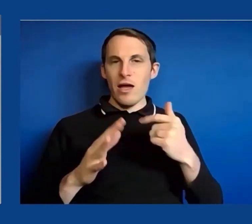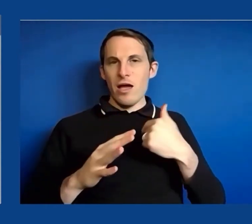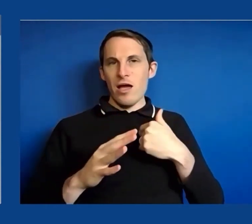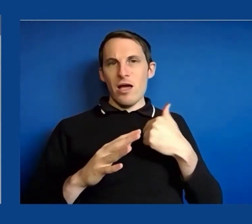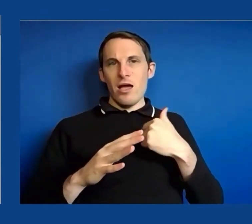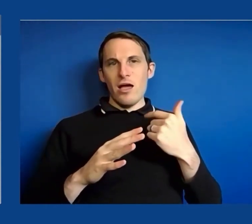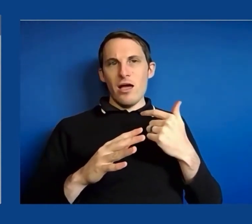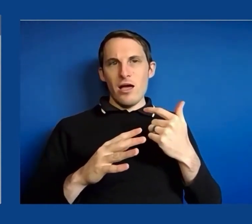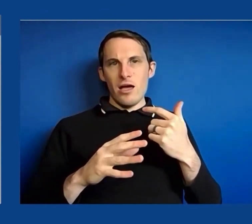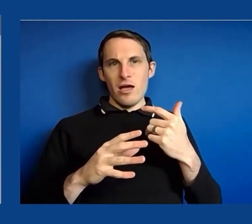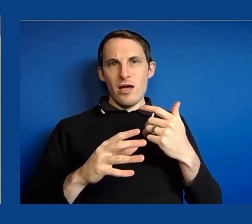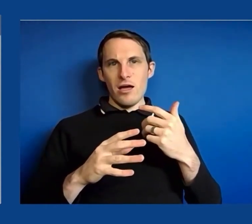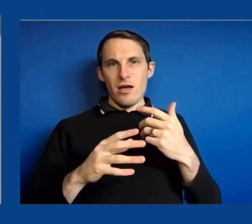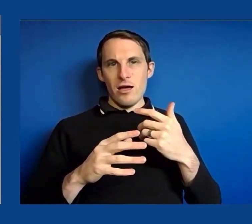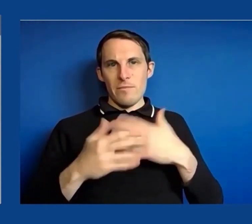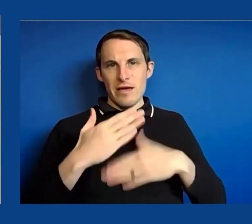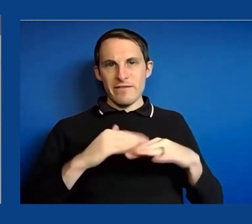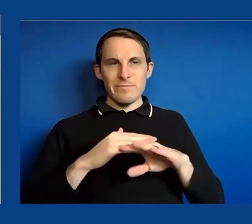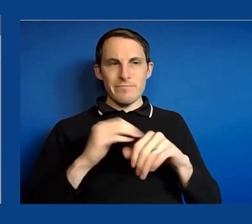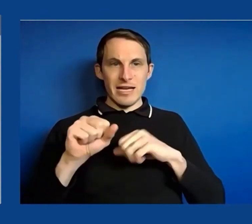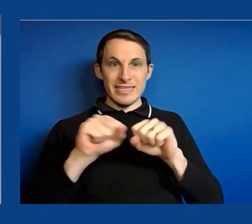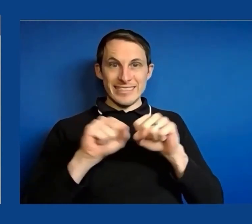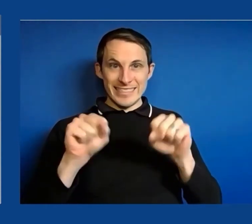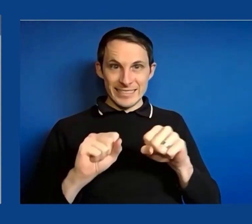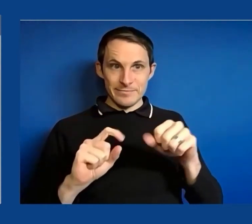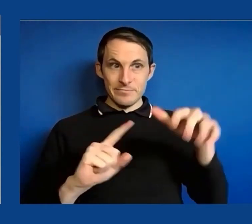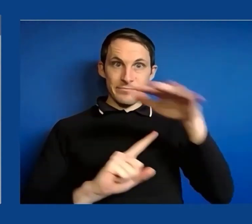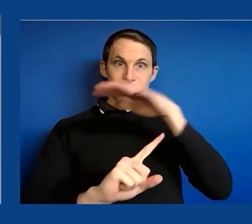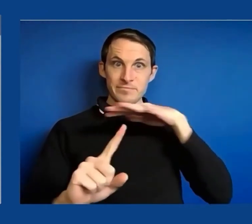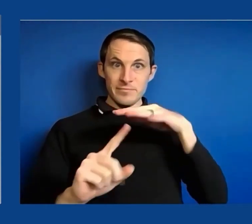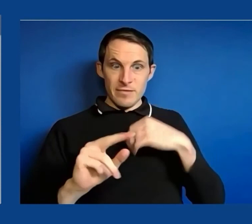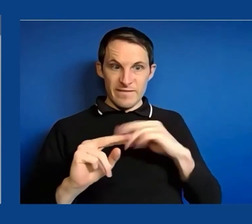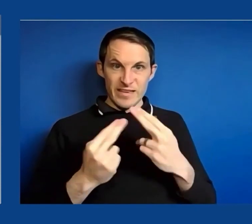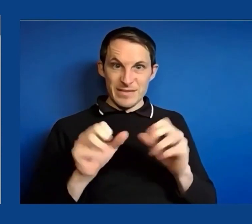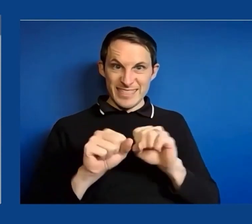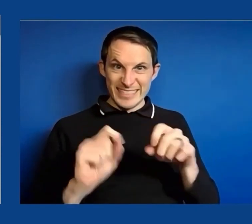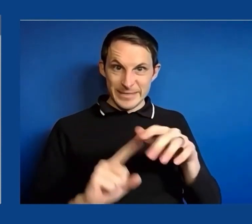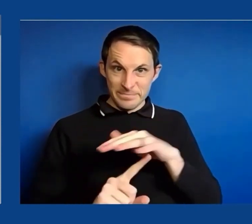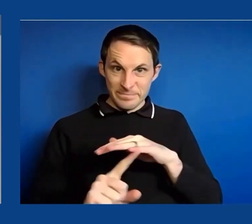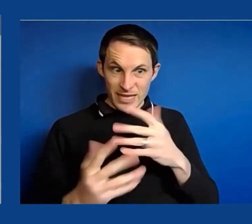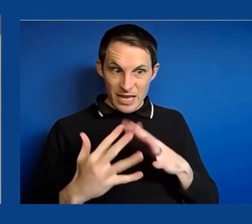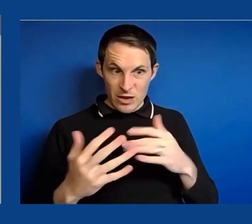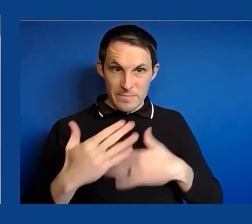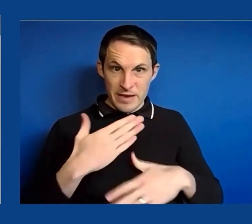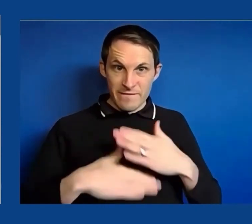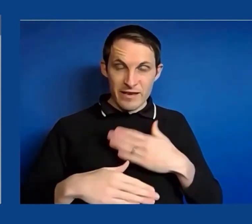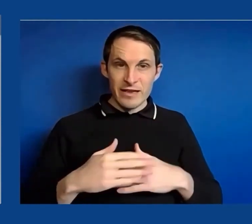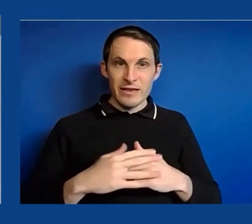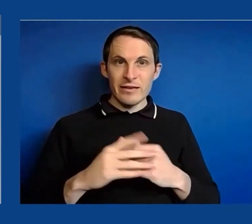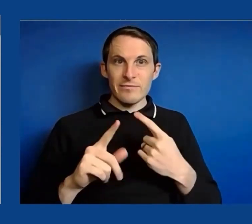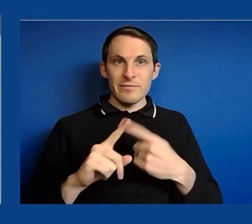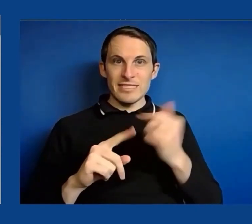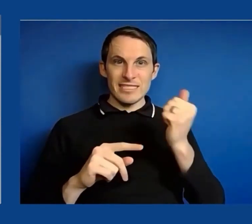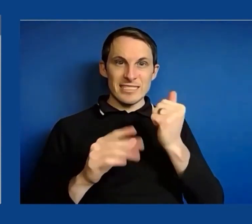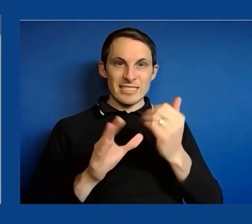my system, or my family system, how I operated in Indigenous knowledge systems,